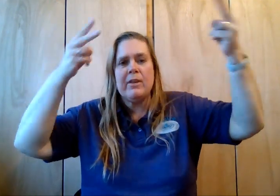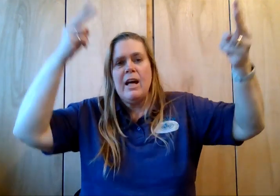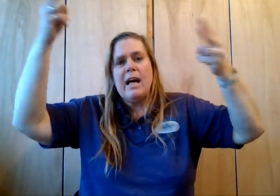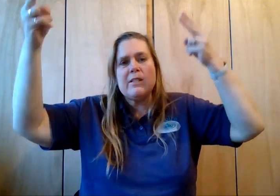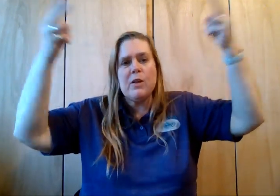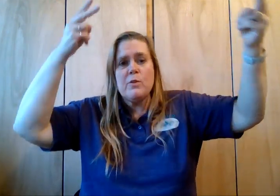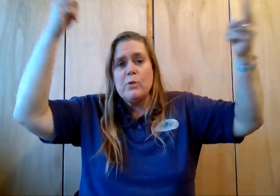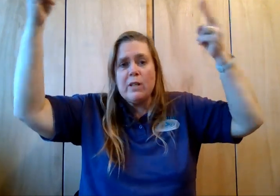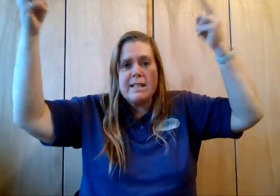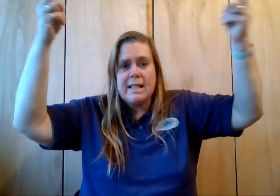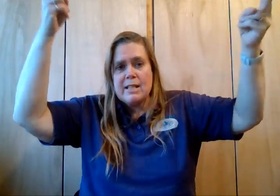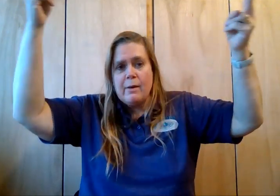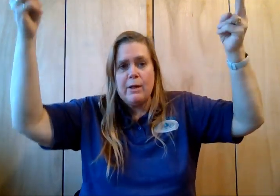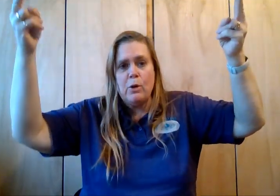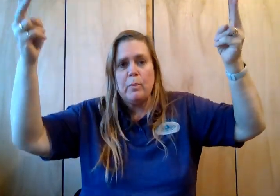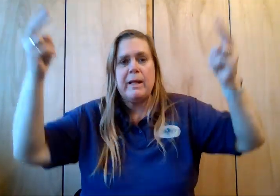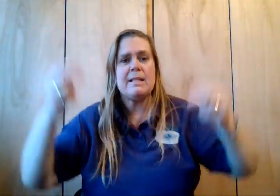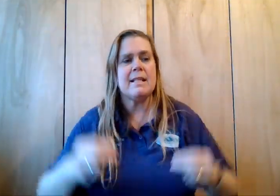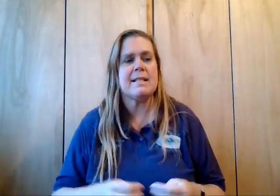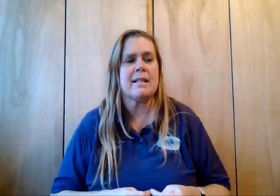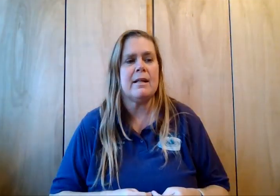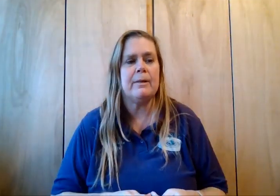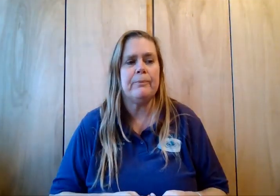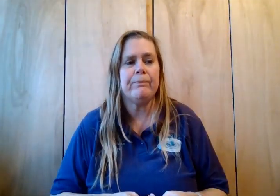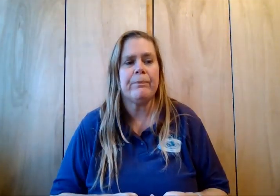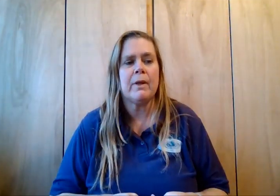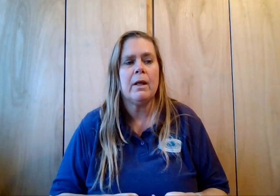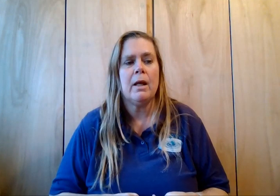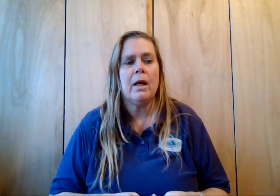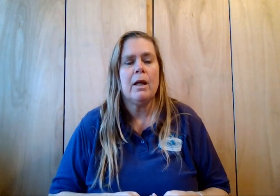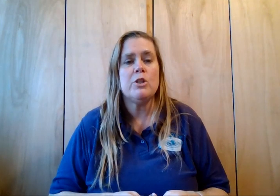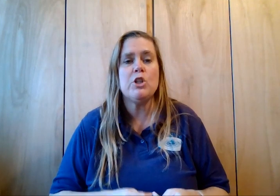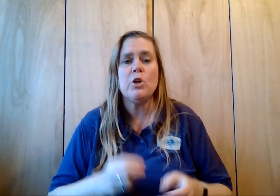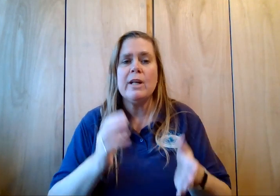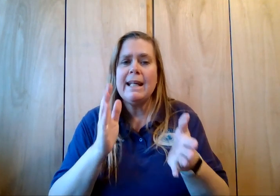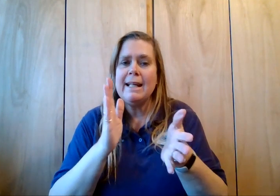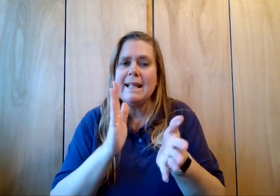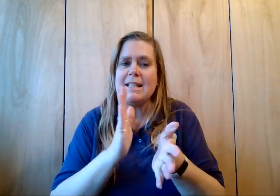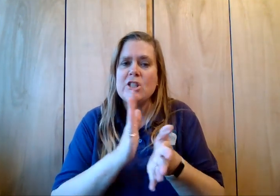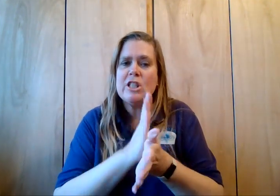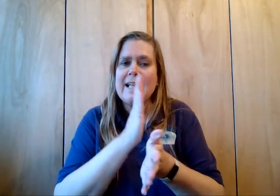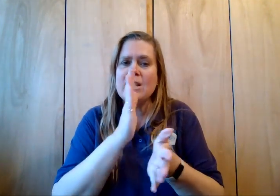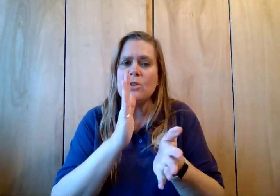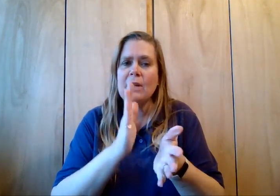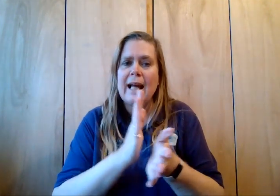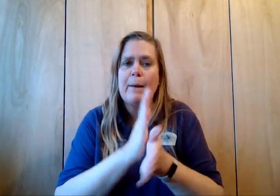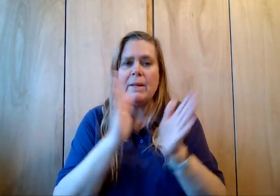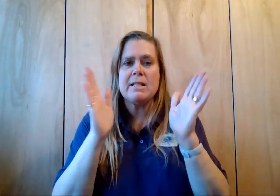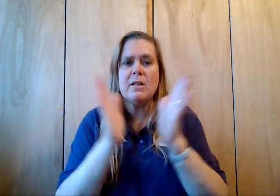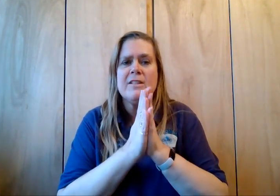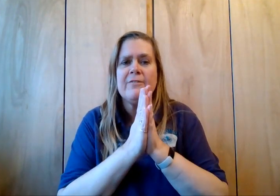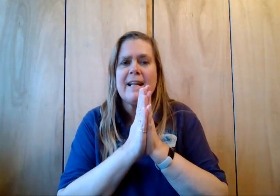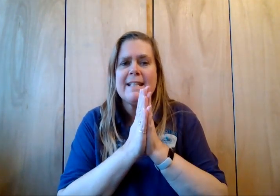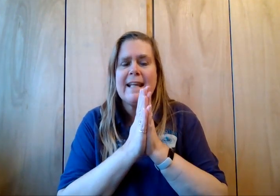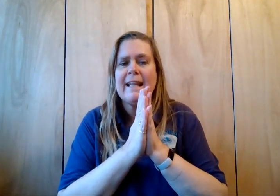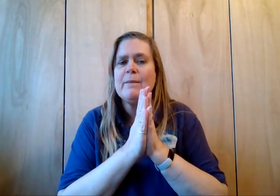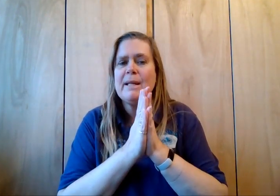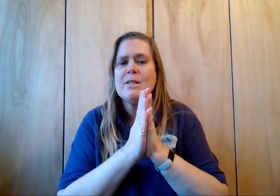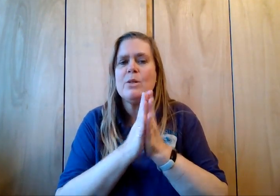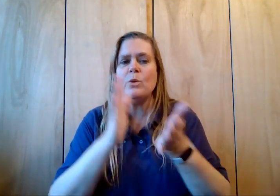though the voice is going up into the sky. Joy is a gentle clap. It's not a flat of the hand that makes a noise. It's